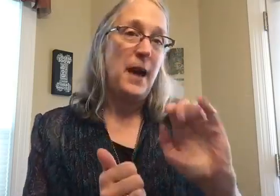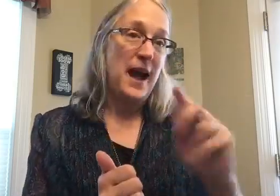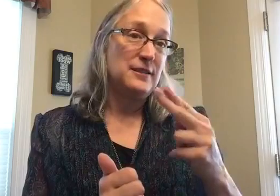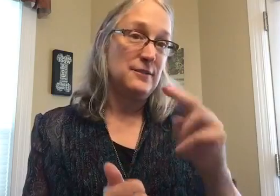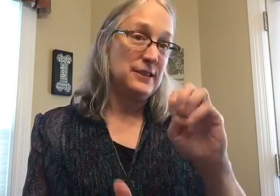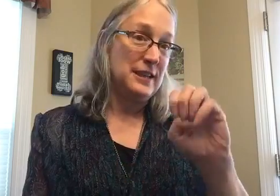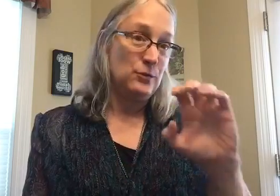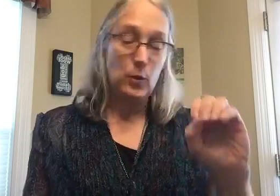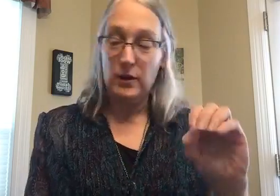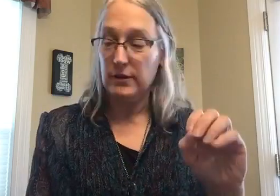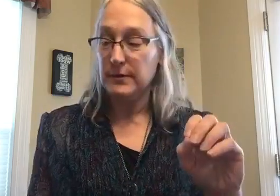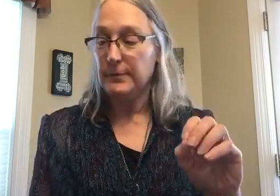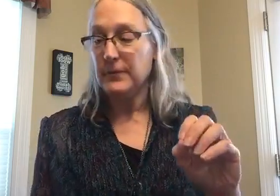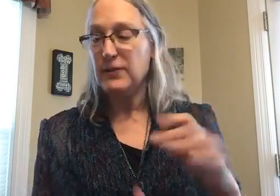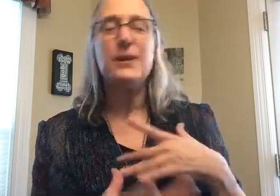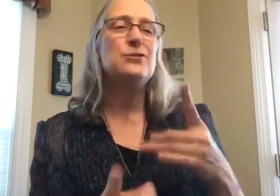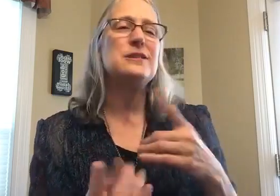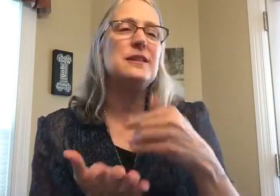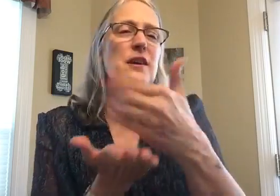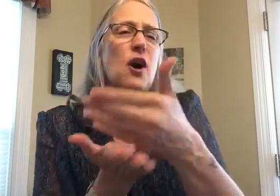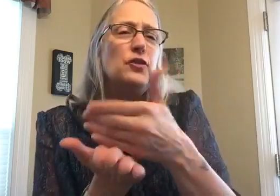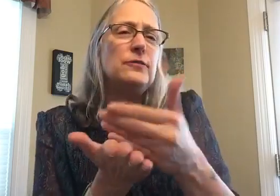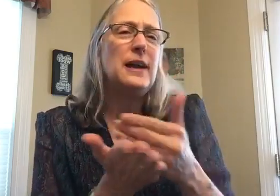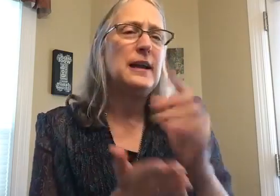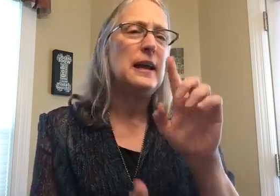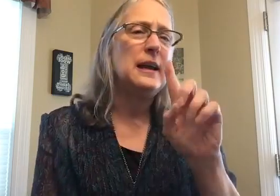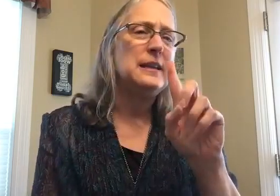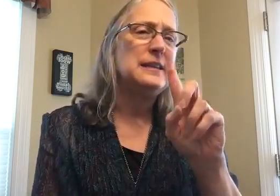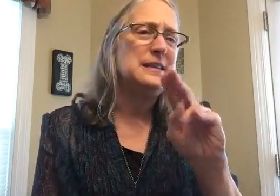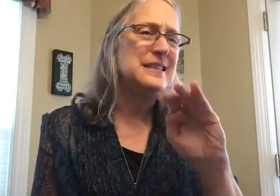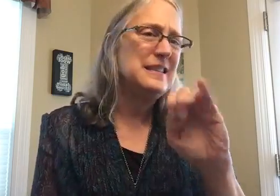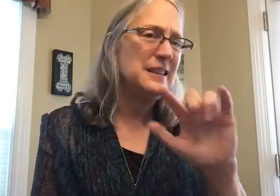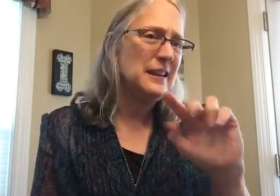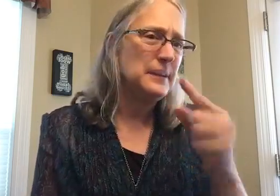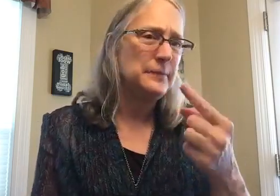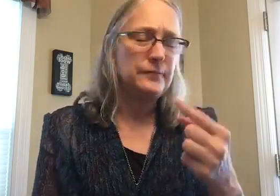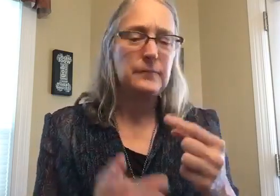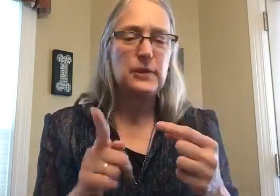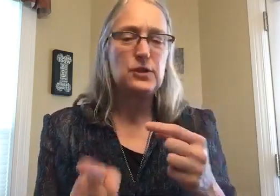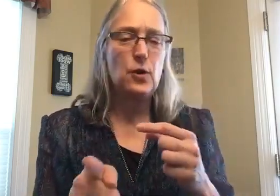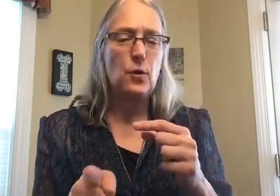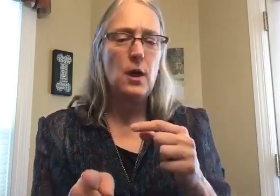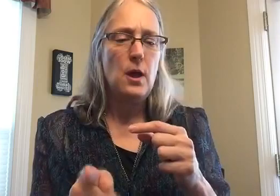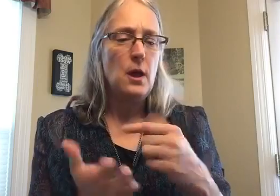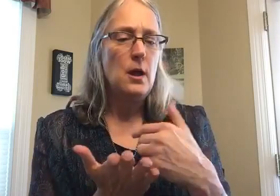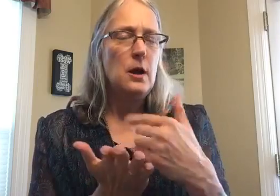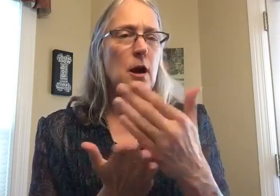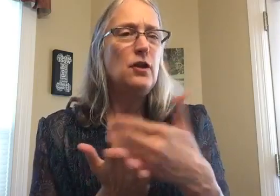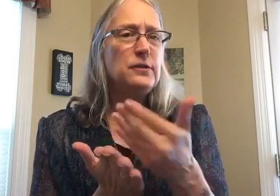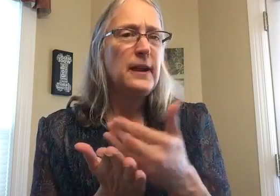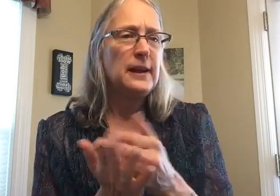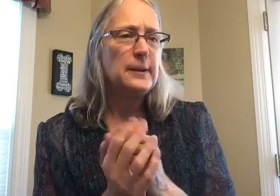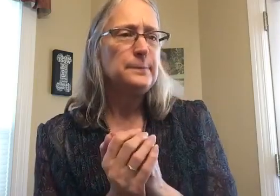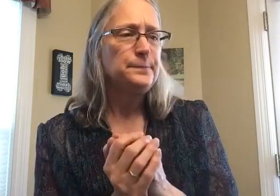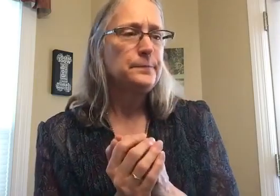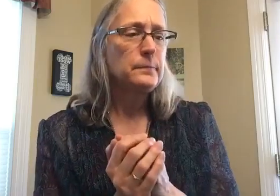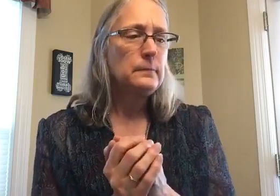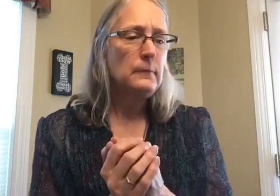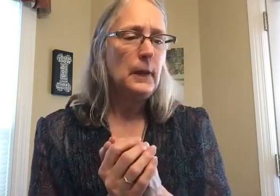batch of essential oils. So interesting, the cultivating and distilling. So cultivating,